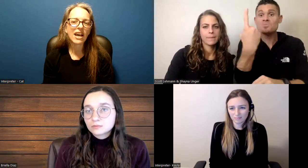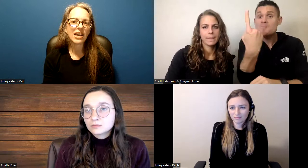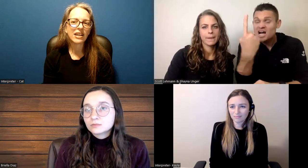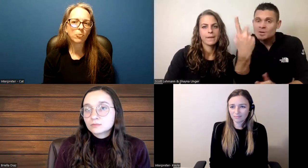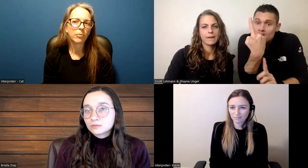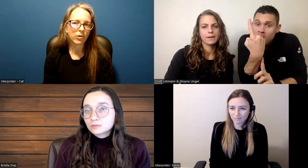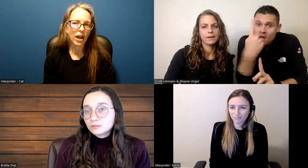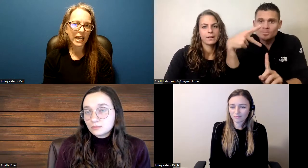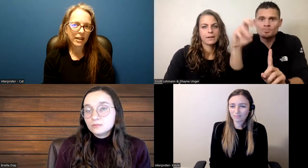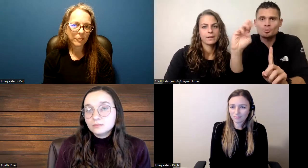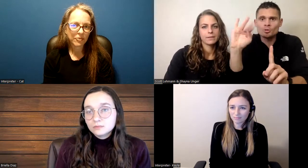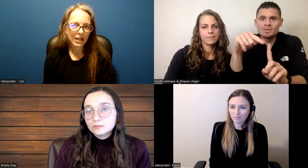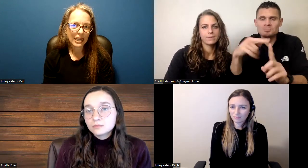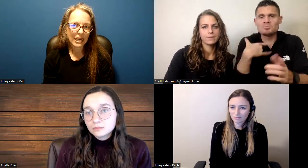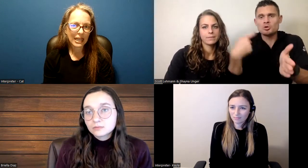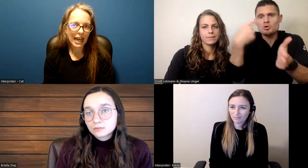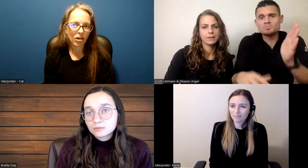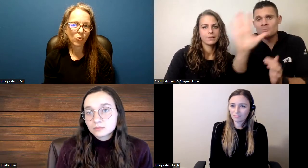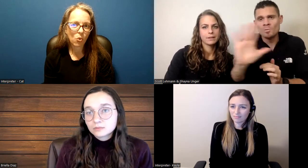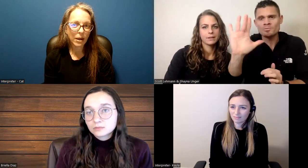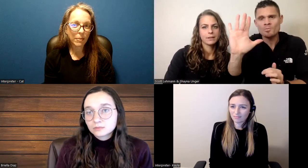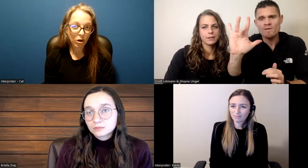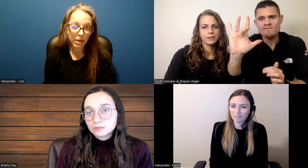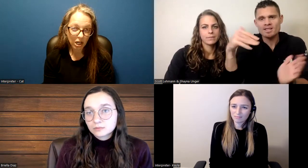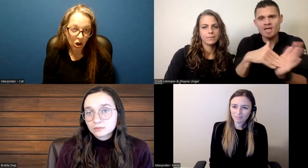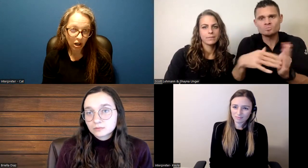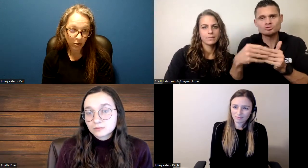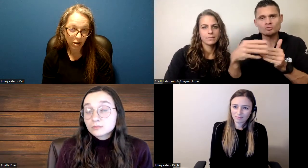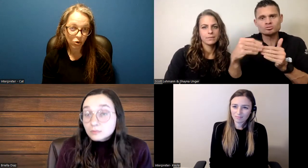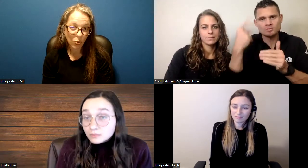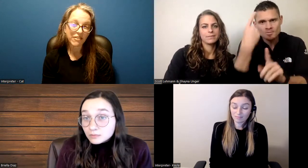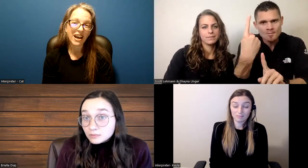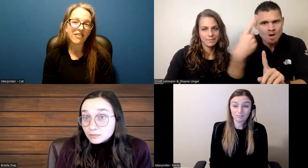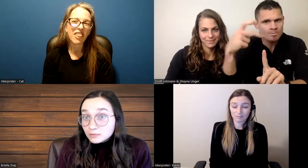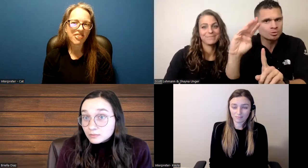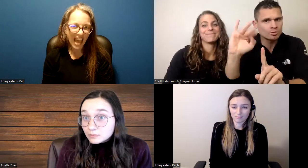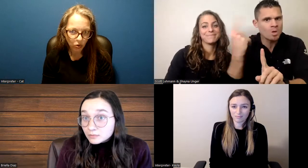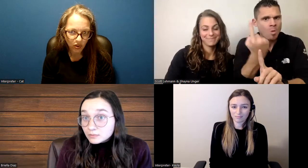Within that, it's permit ready. Now, one permit costs about